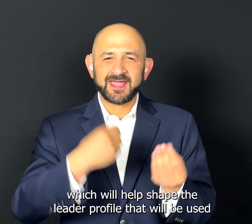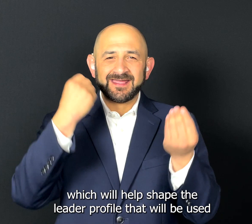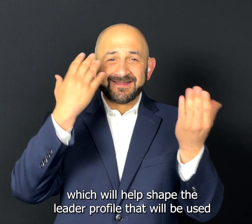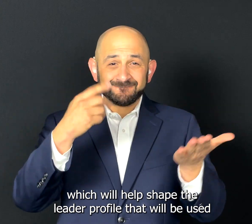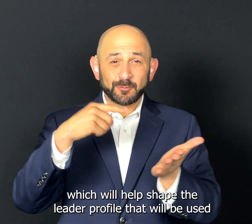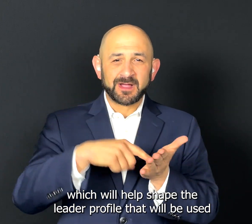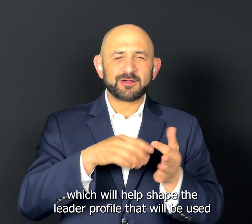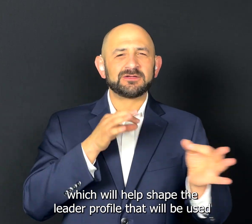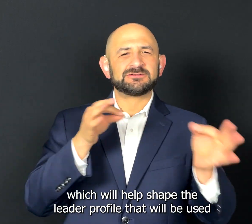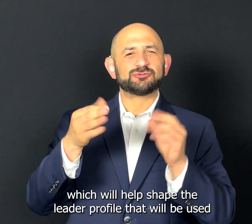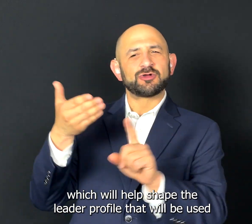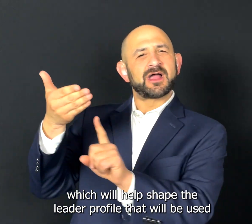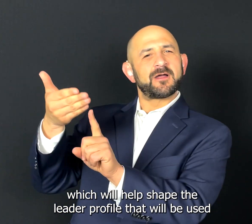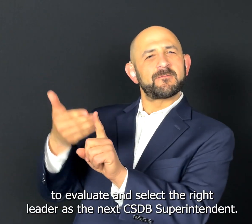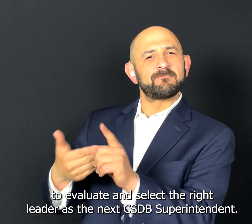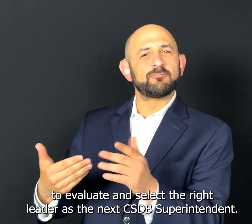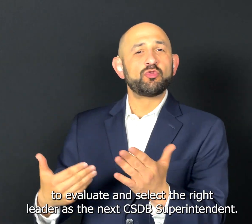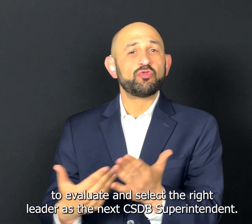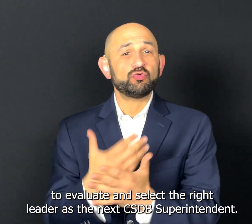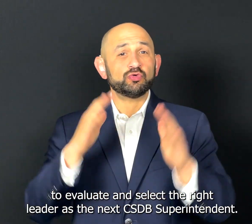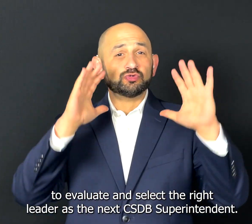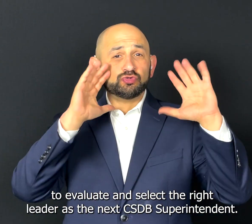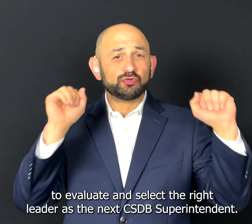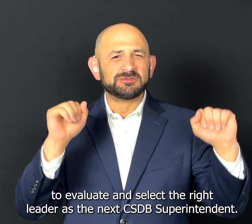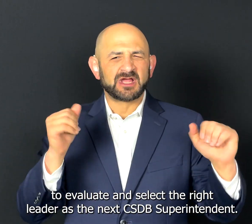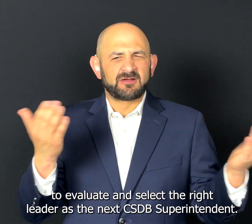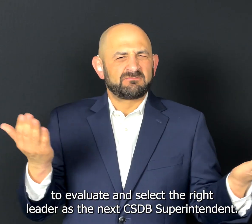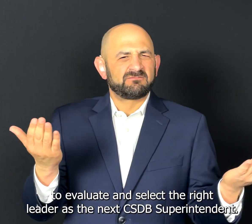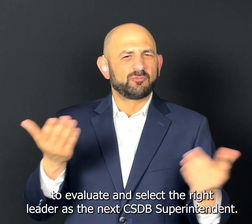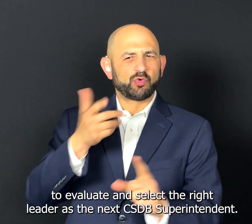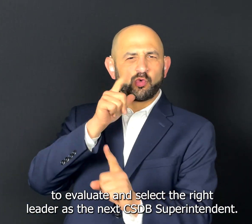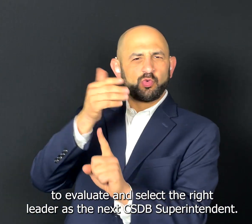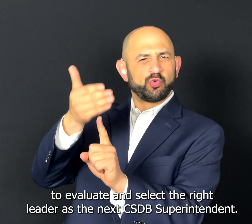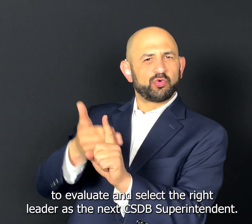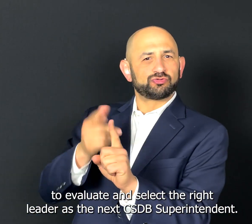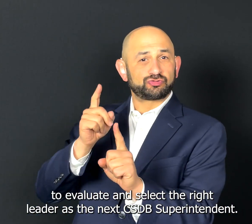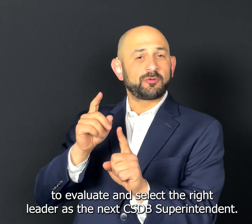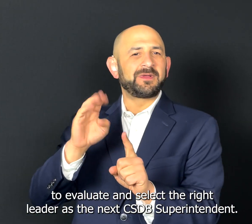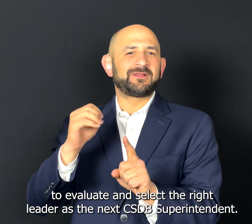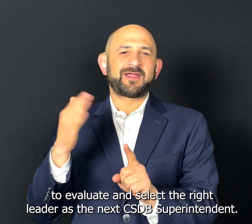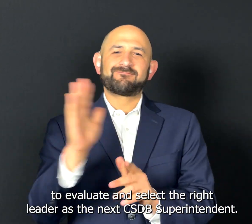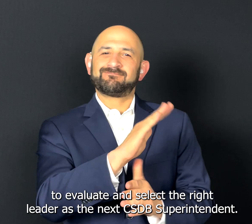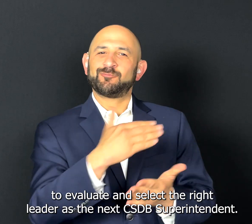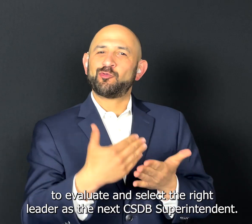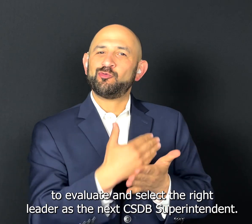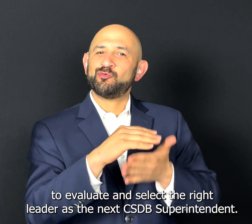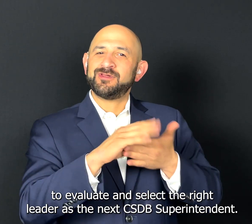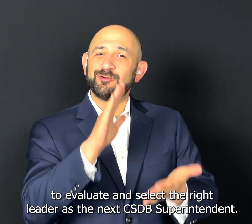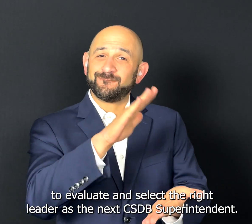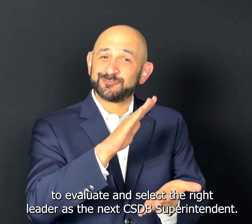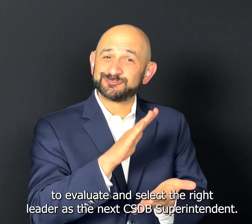leader profile that will be used to evaluate and select the right leader as the next CSDB superintendent.